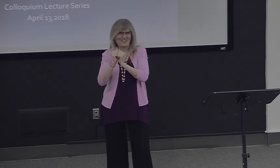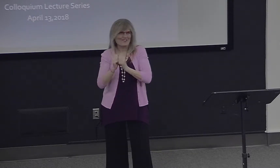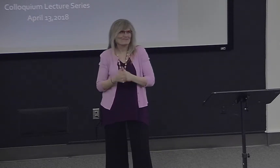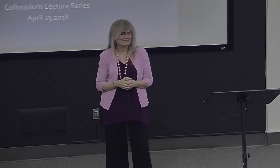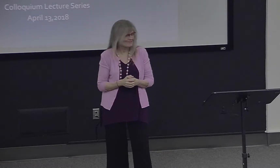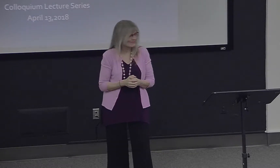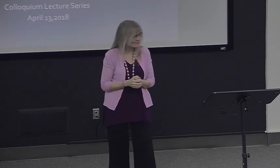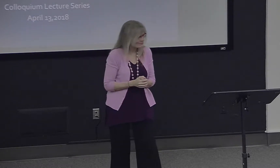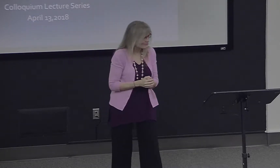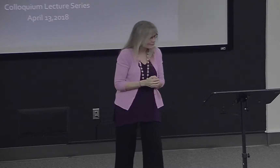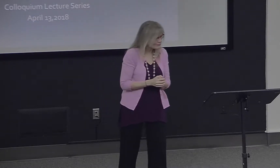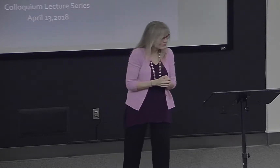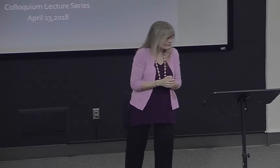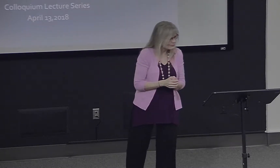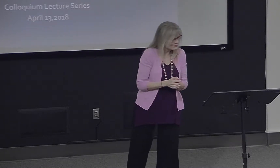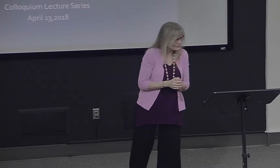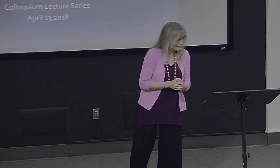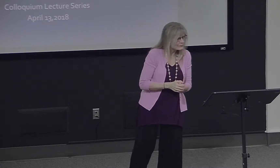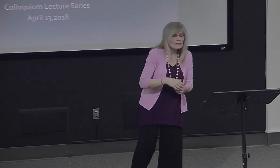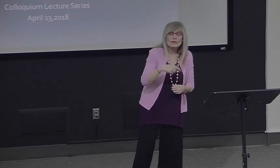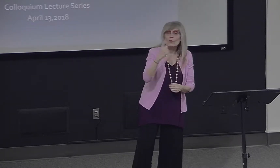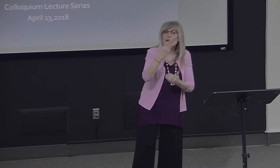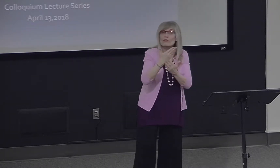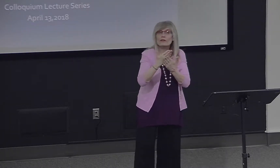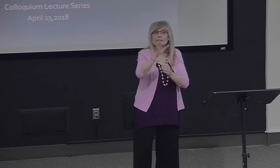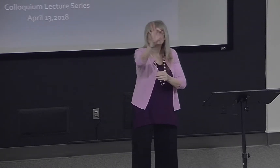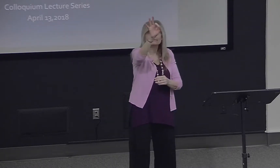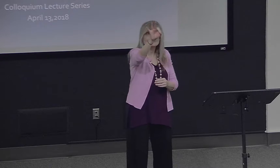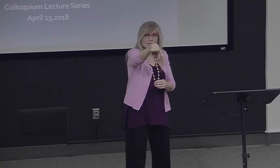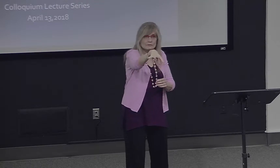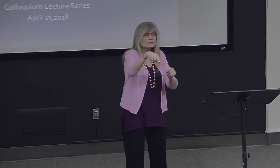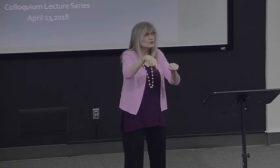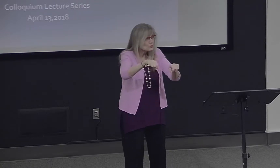reception in which we can celebrate Pam together.